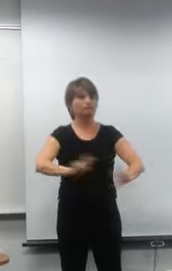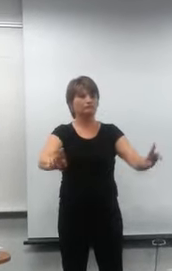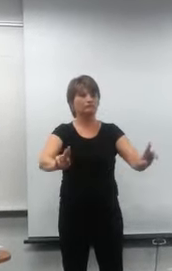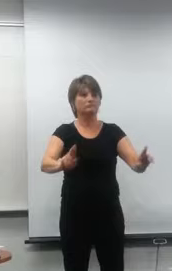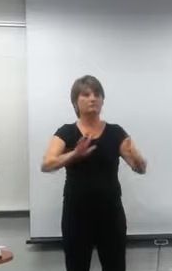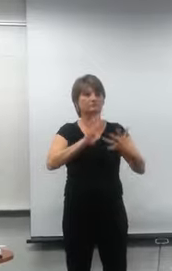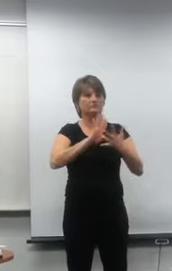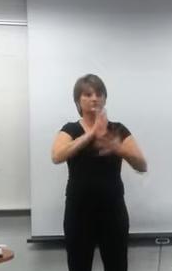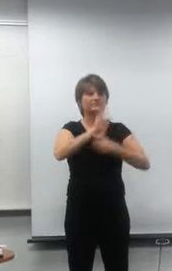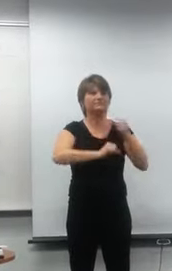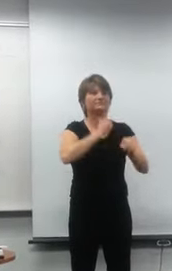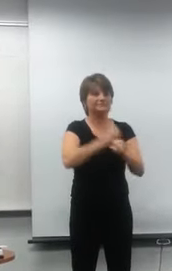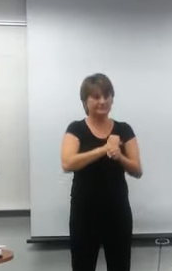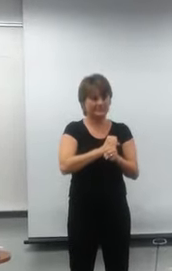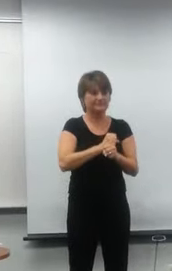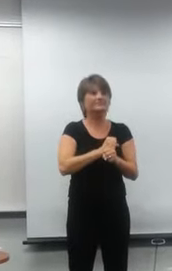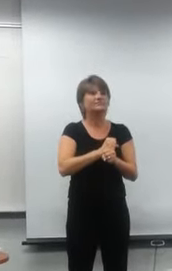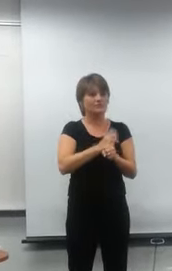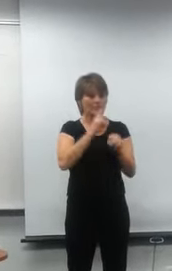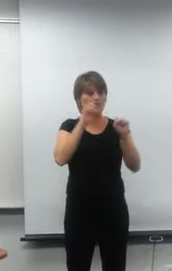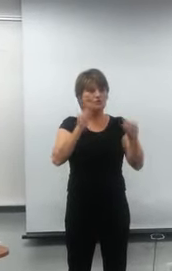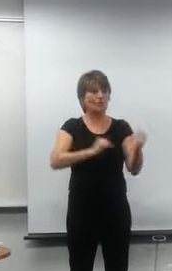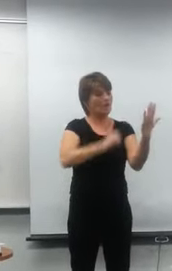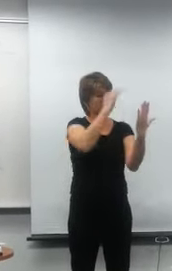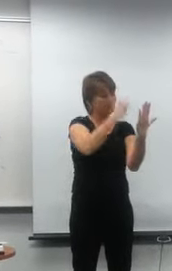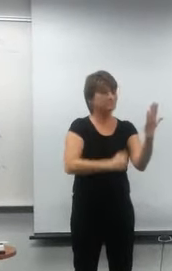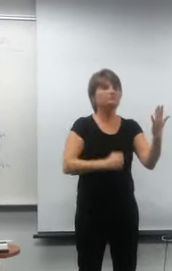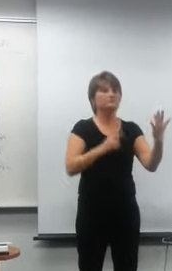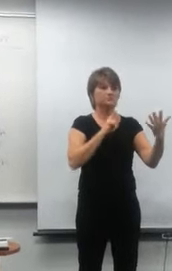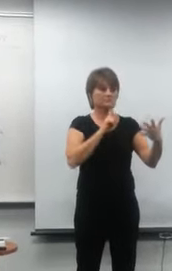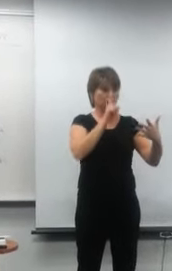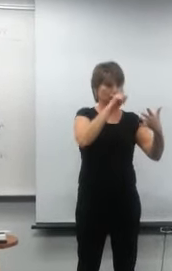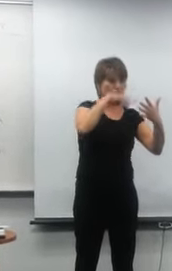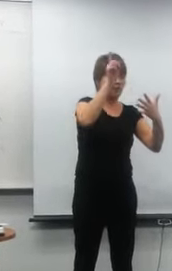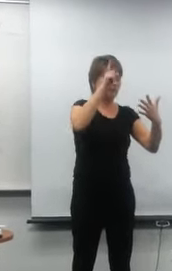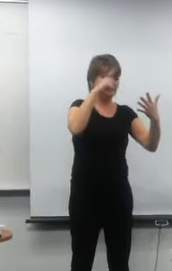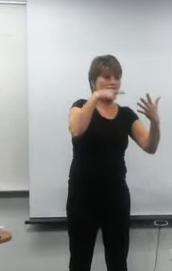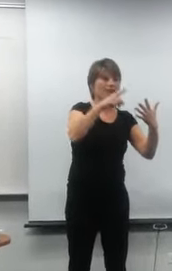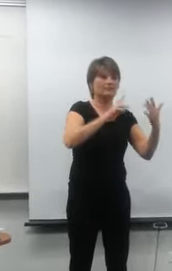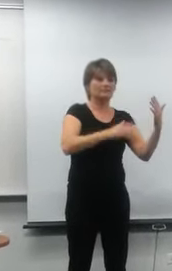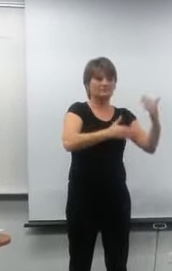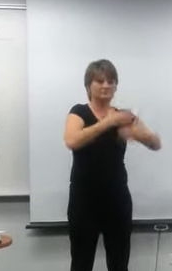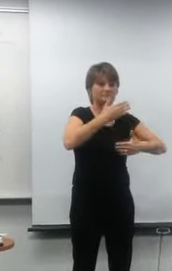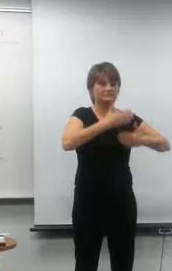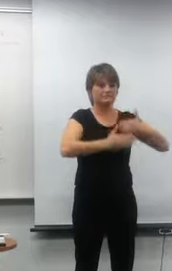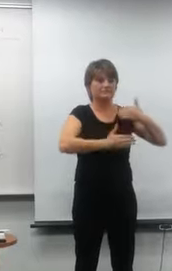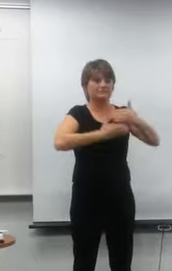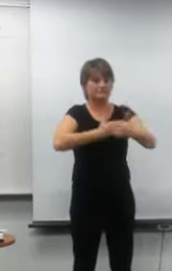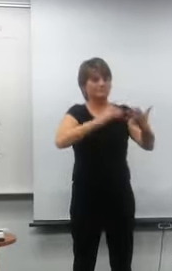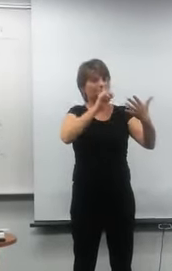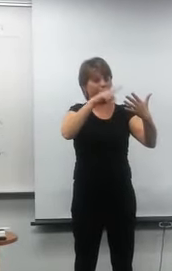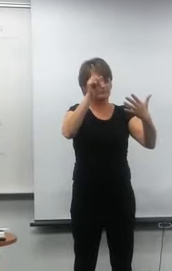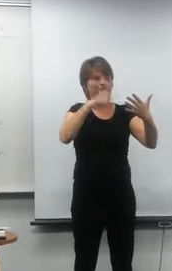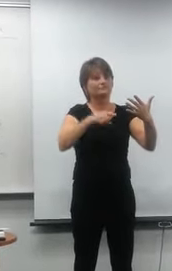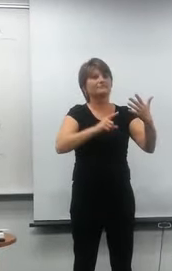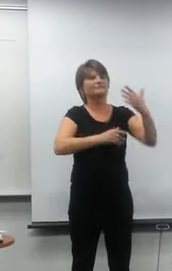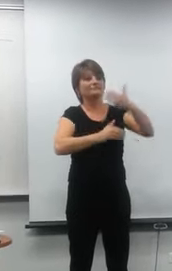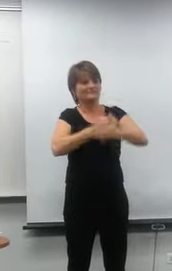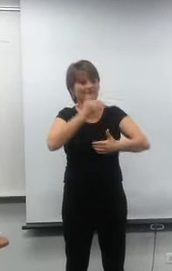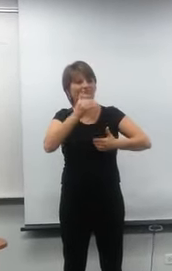works out and how it applies to real life. That way when their senior year, they'll have everything ready, they'll have their checklist done, they're working things off